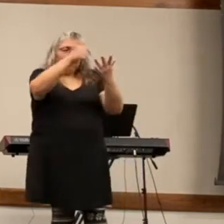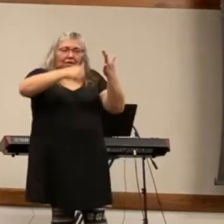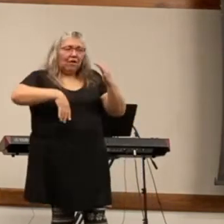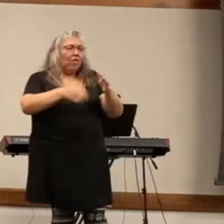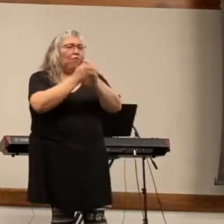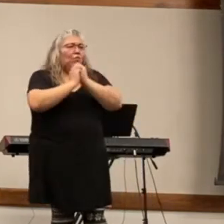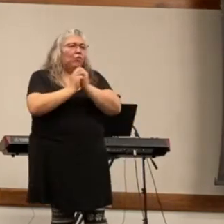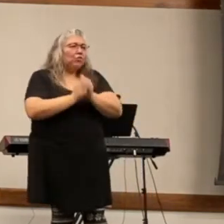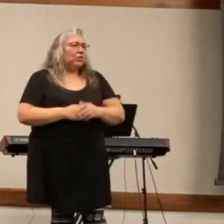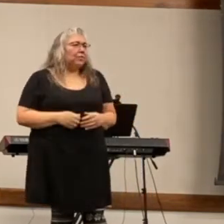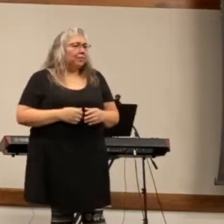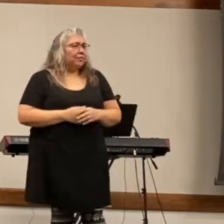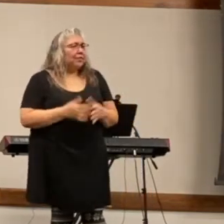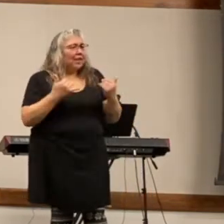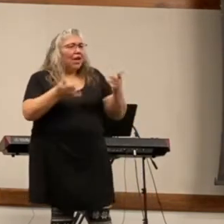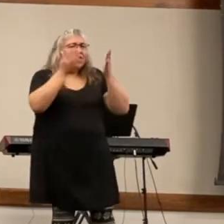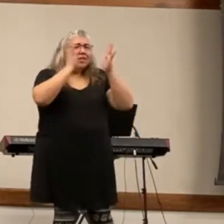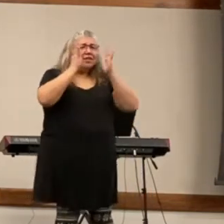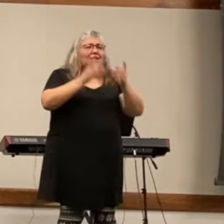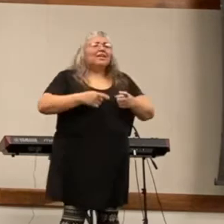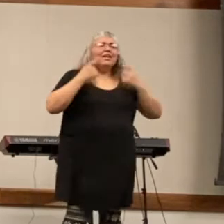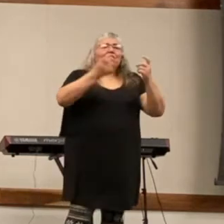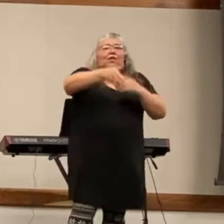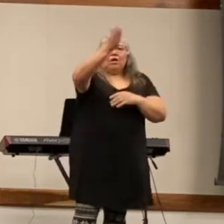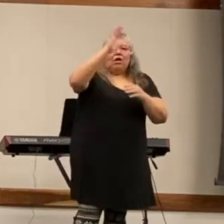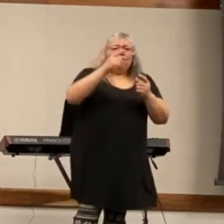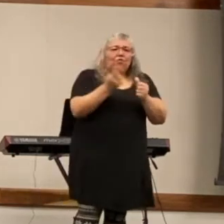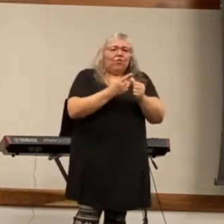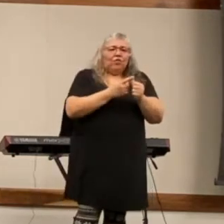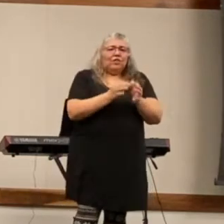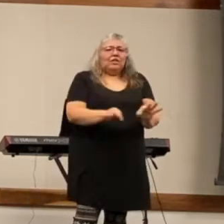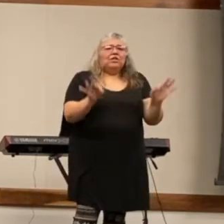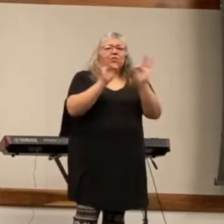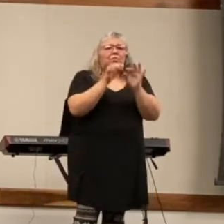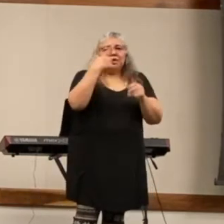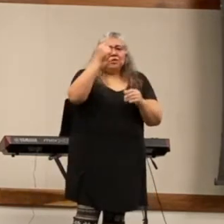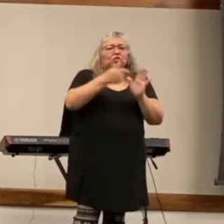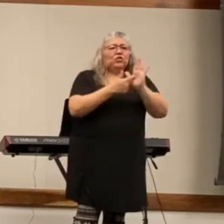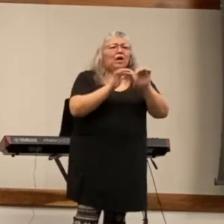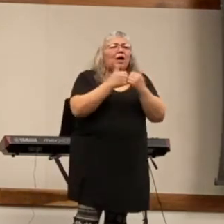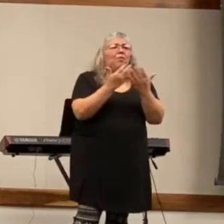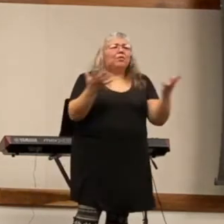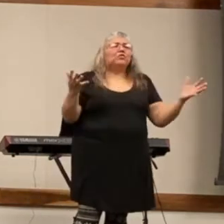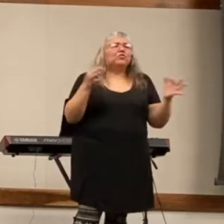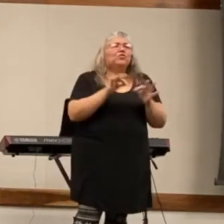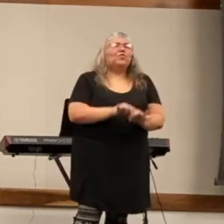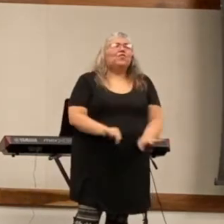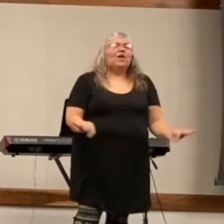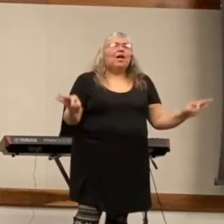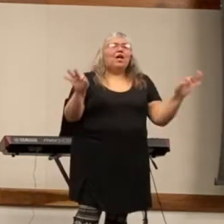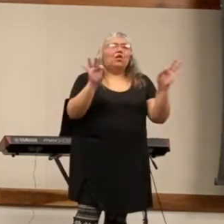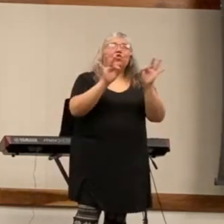worship. Listen, giving to God first is crucial because it shows how much you value him.